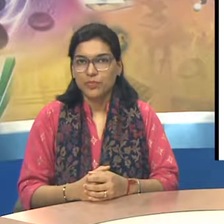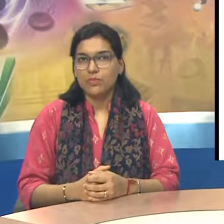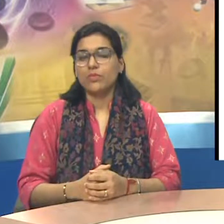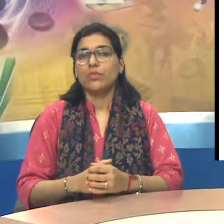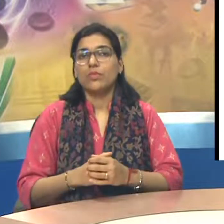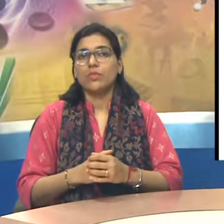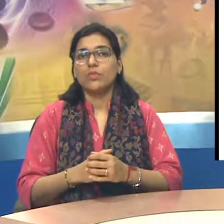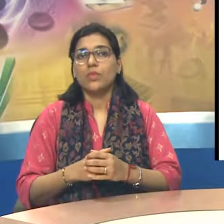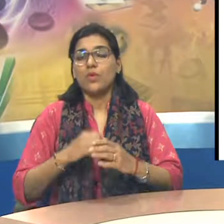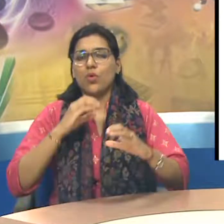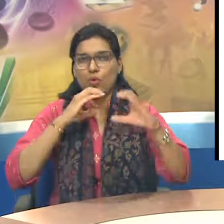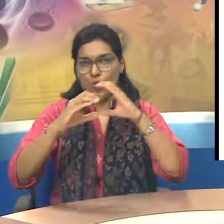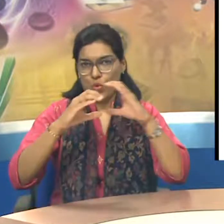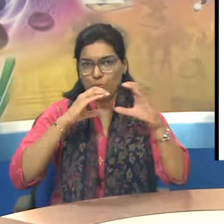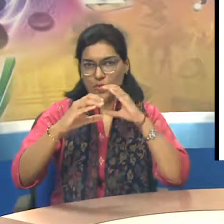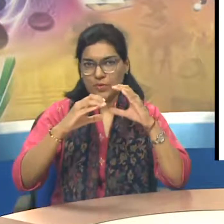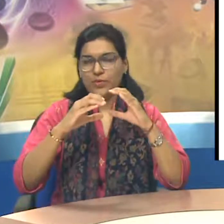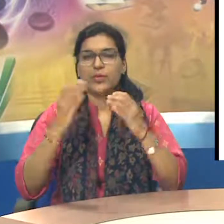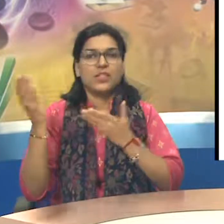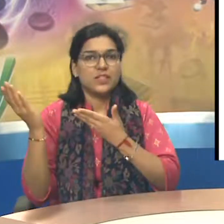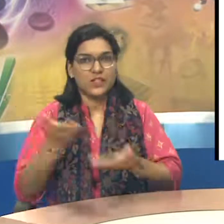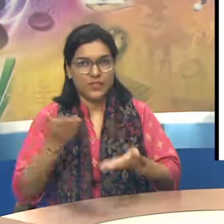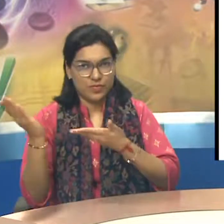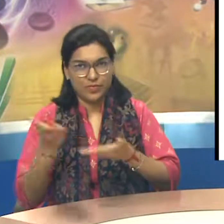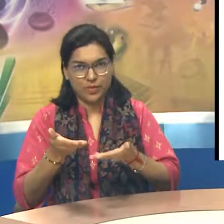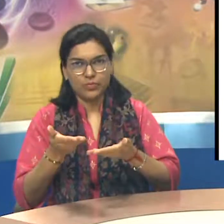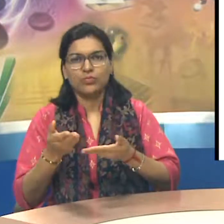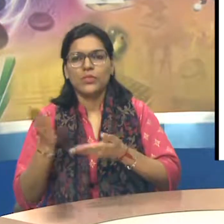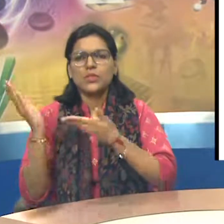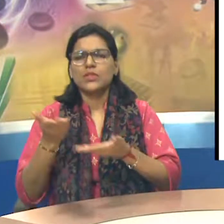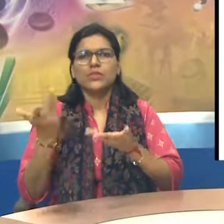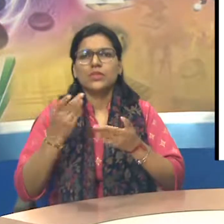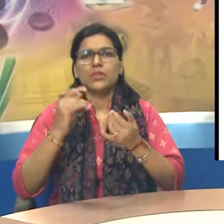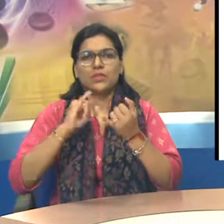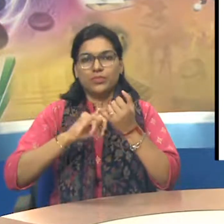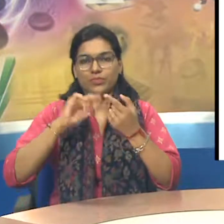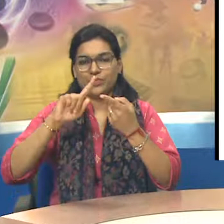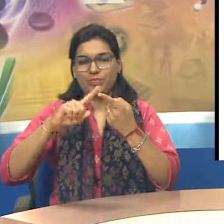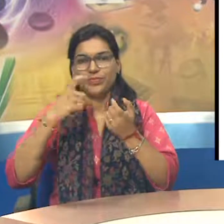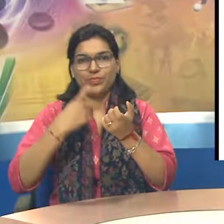The name of the lesson is Communication Services.